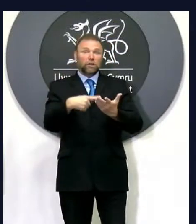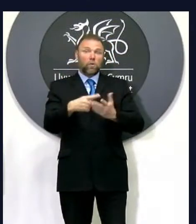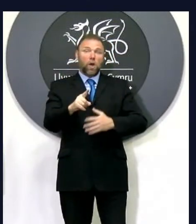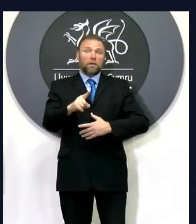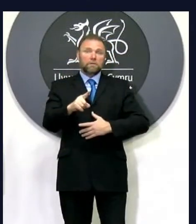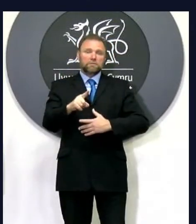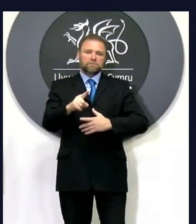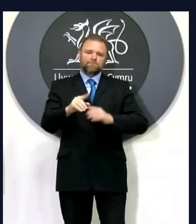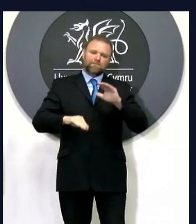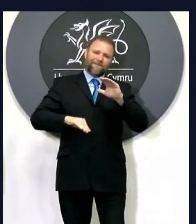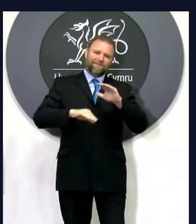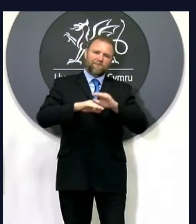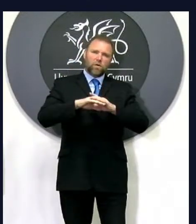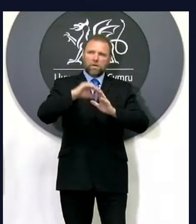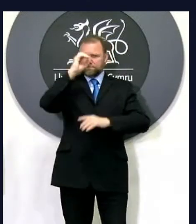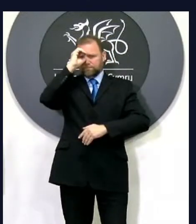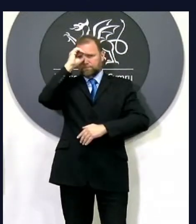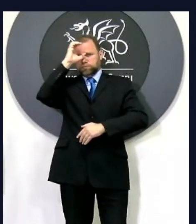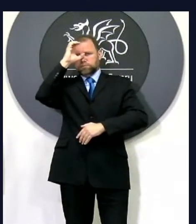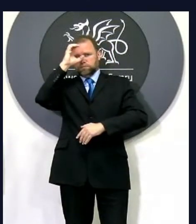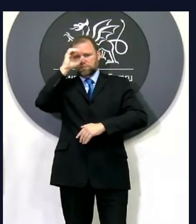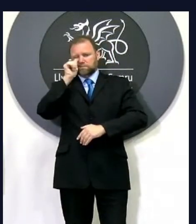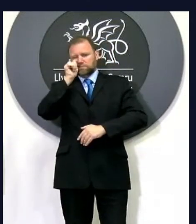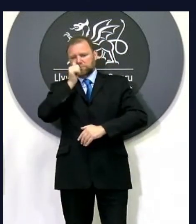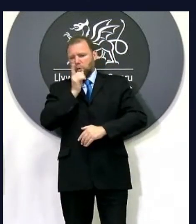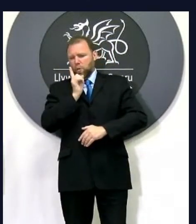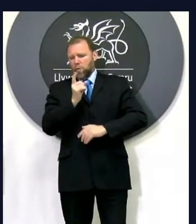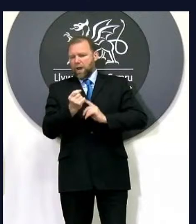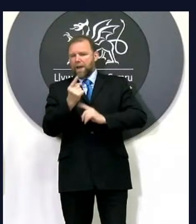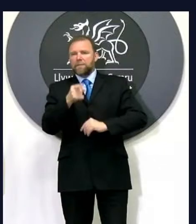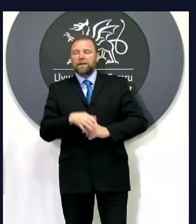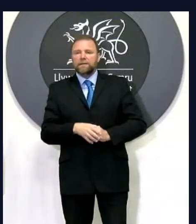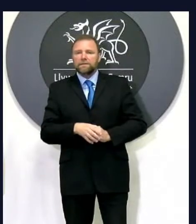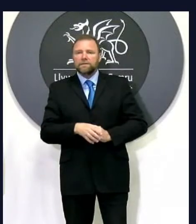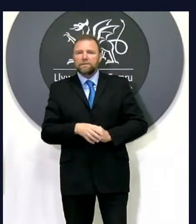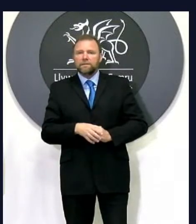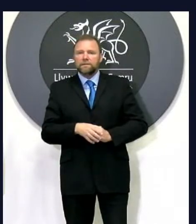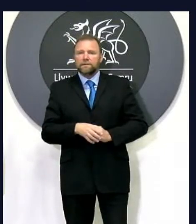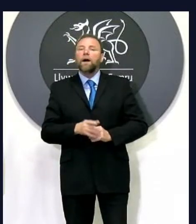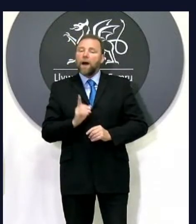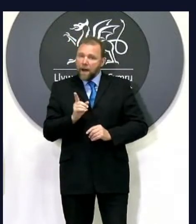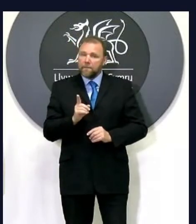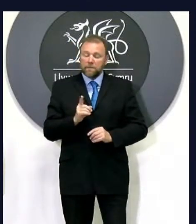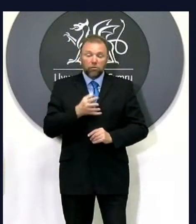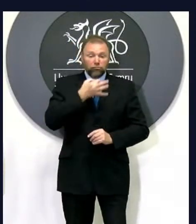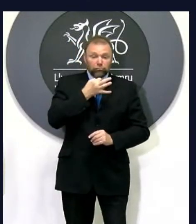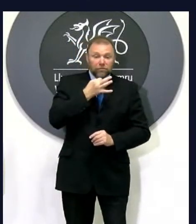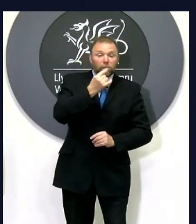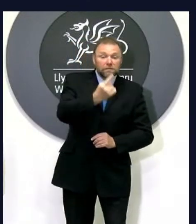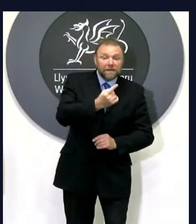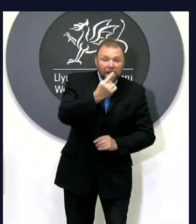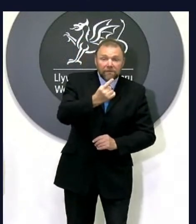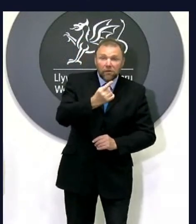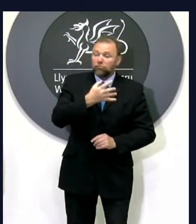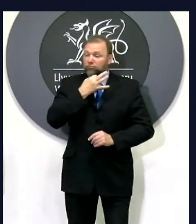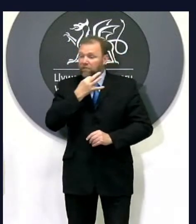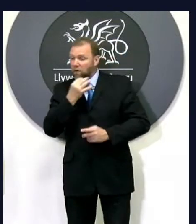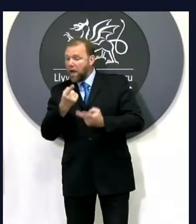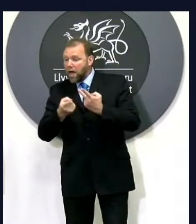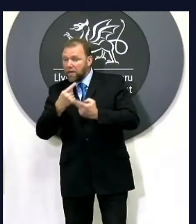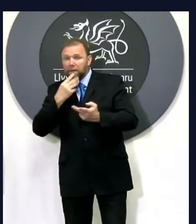open, to understand what it is that is at stake for them and for other people as